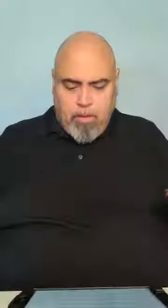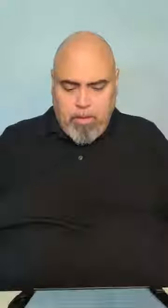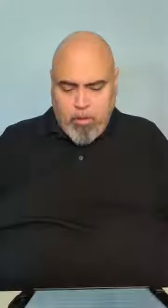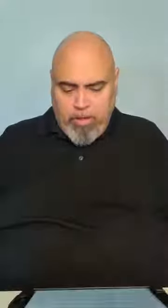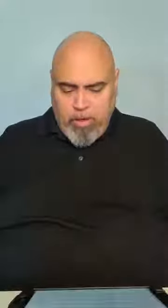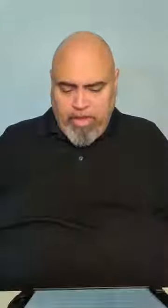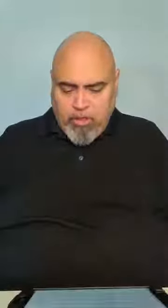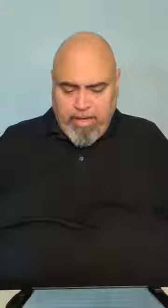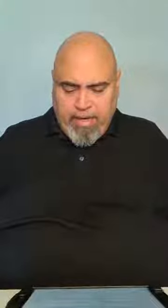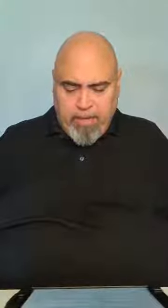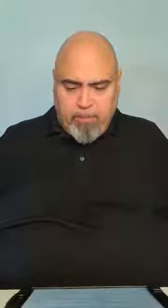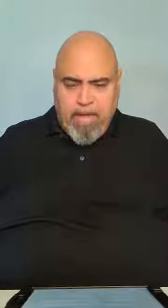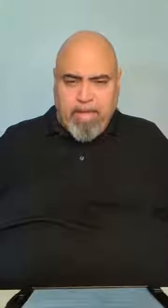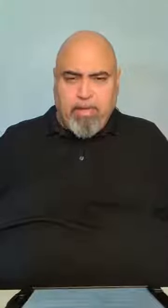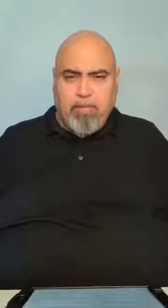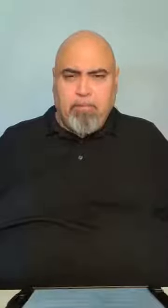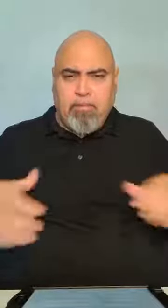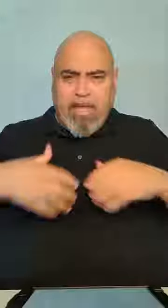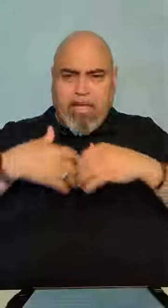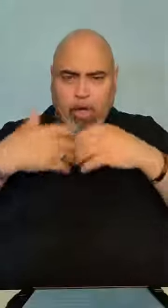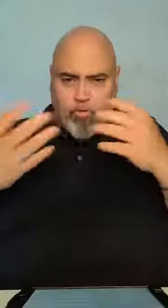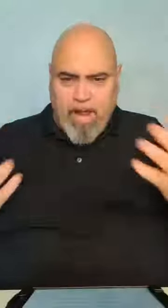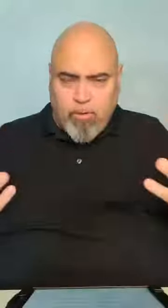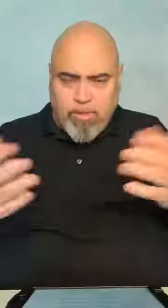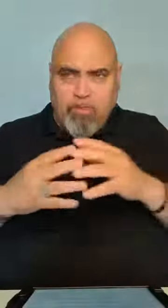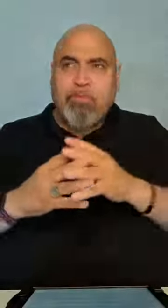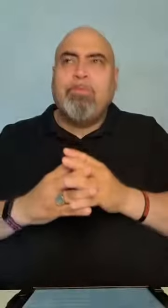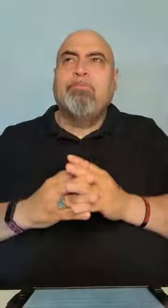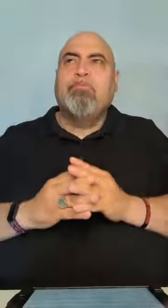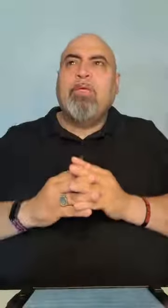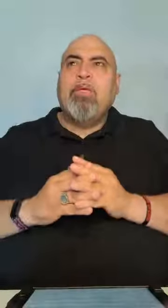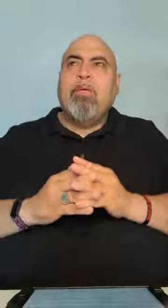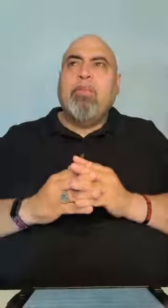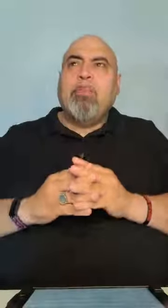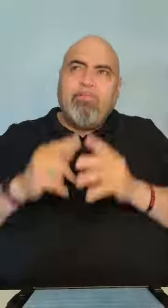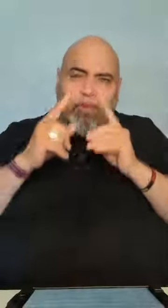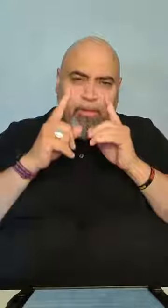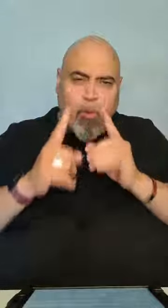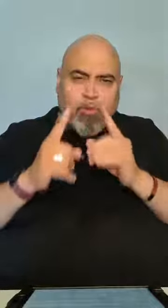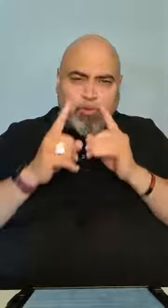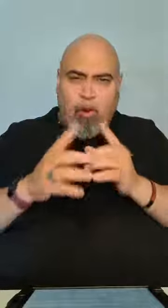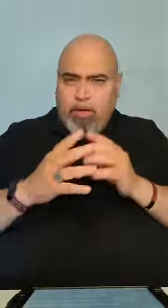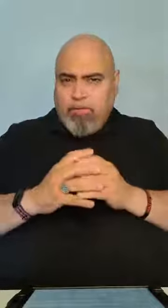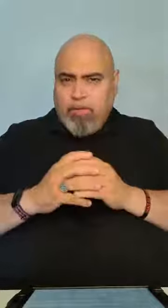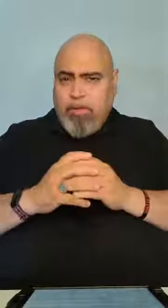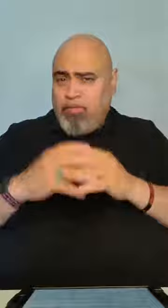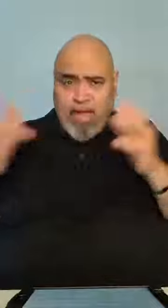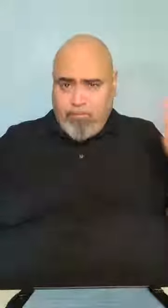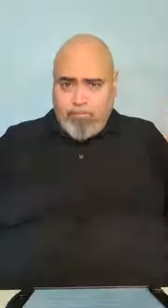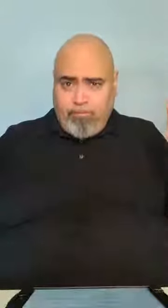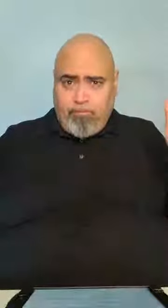And we are educated by many around us. But for the most part, if not